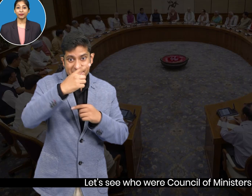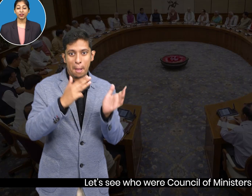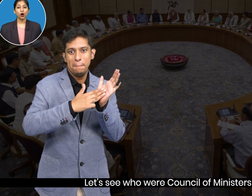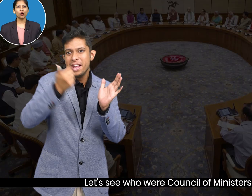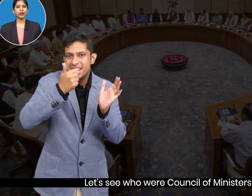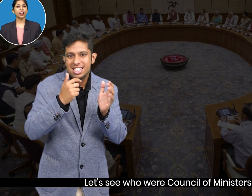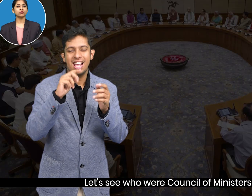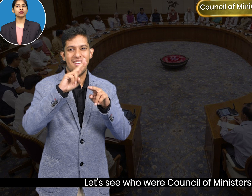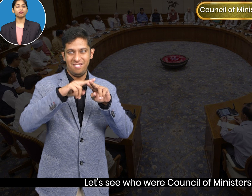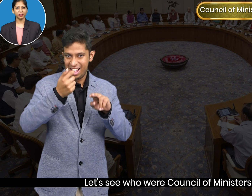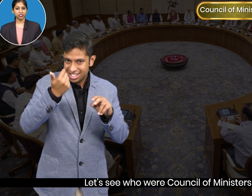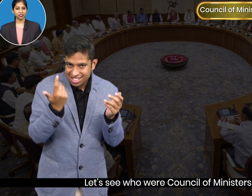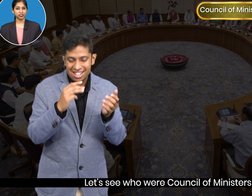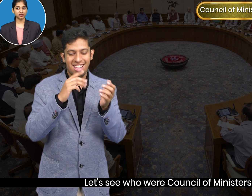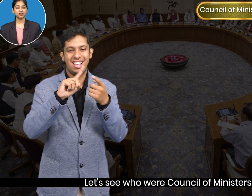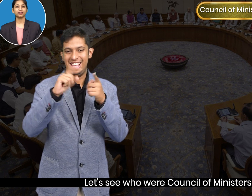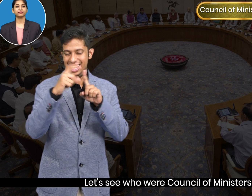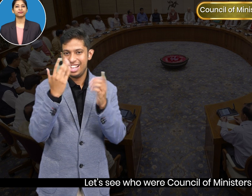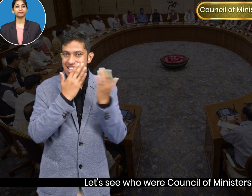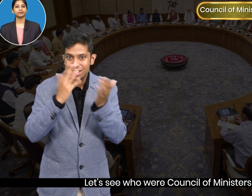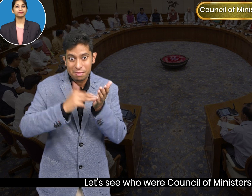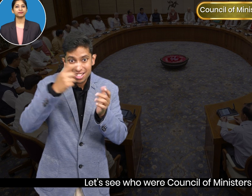Let's see who were Council of Ministers.